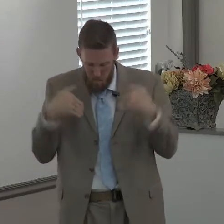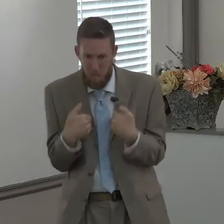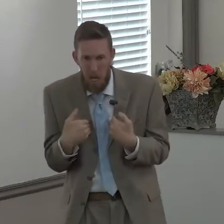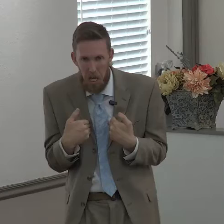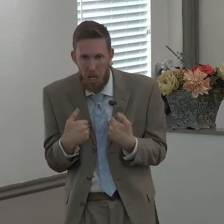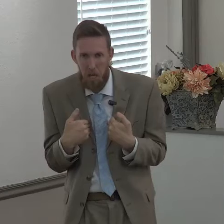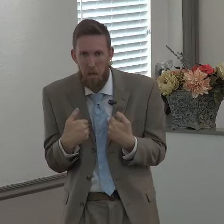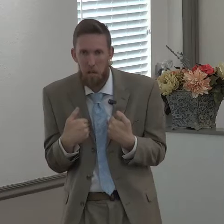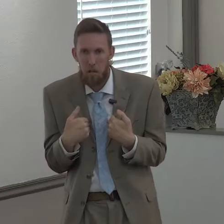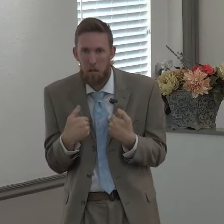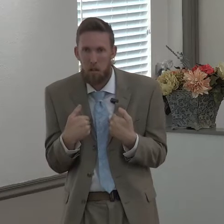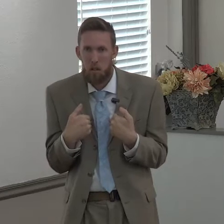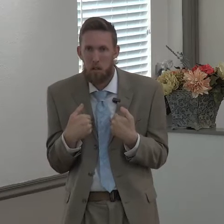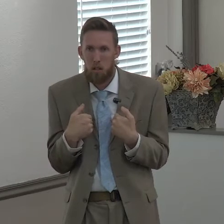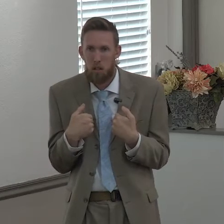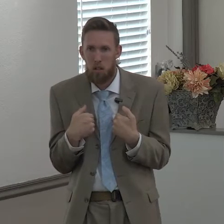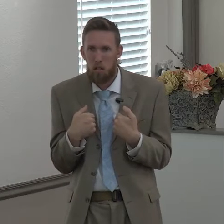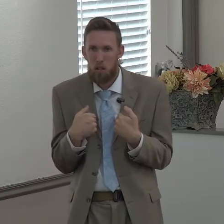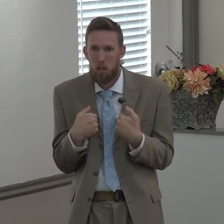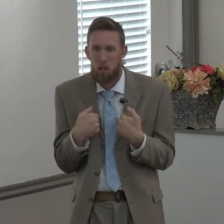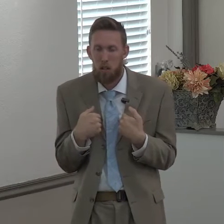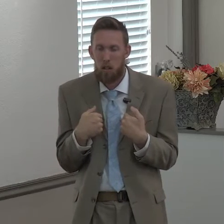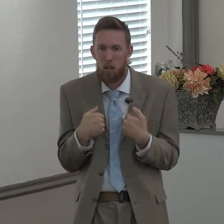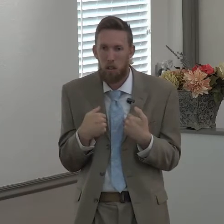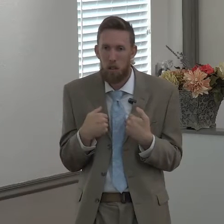Sacrificial love is happy for the other person.